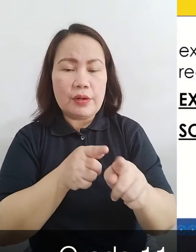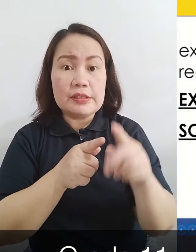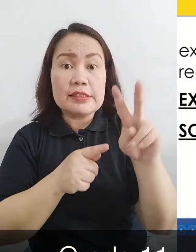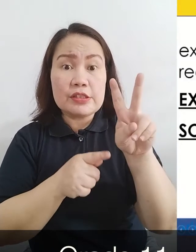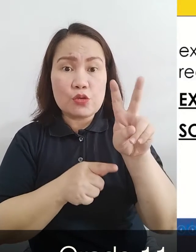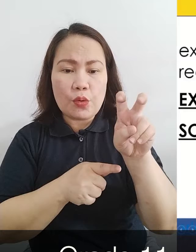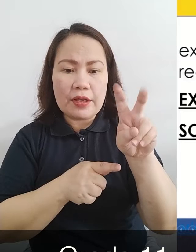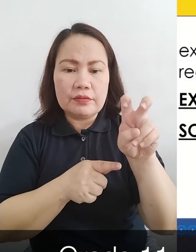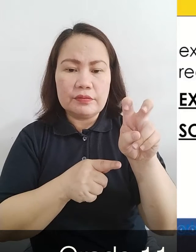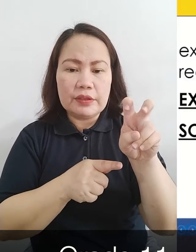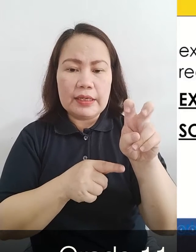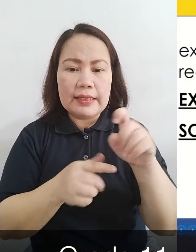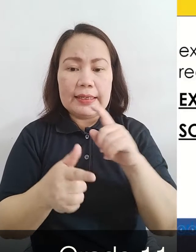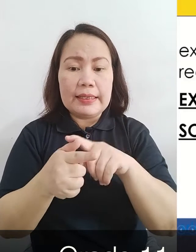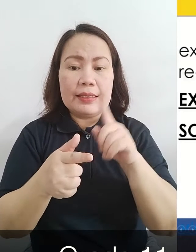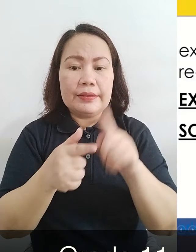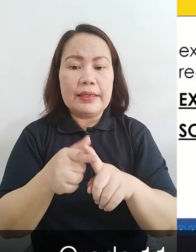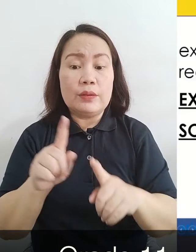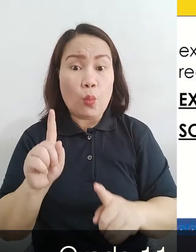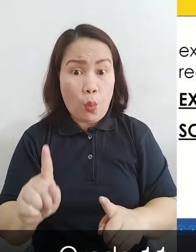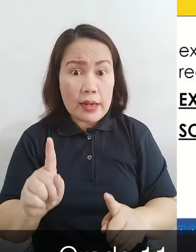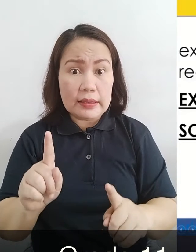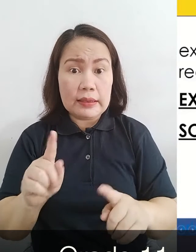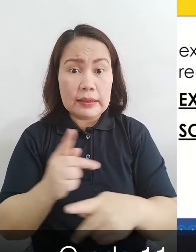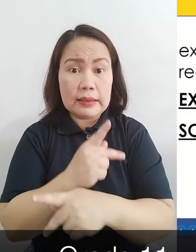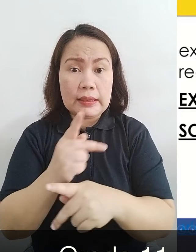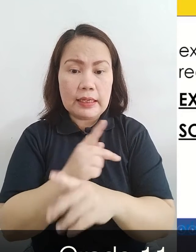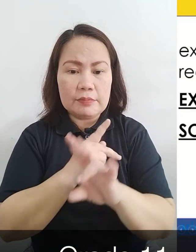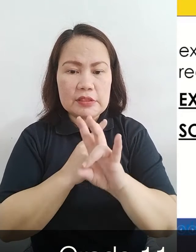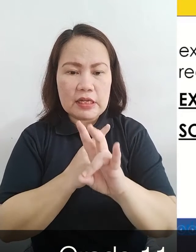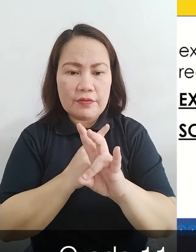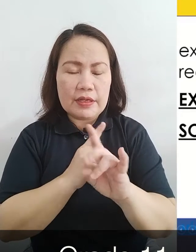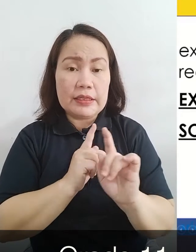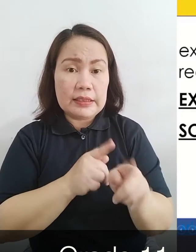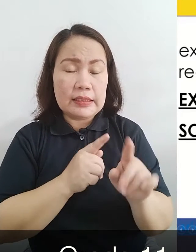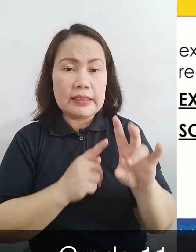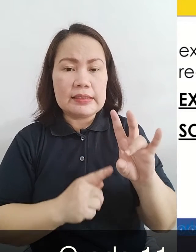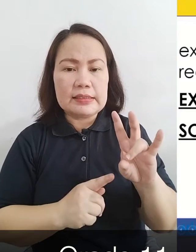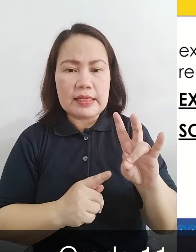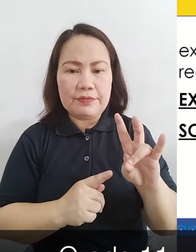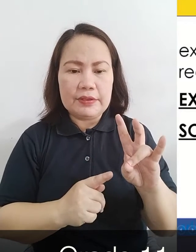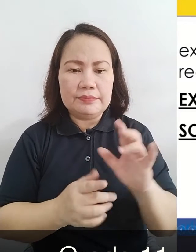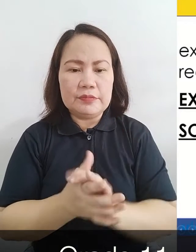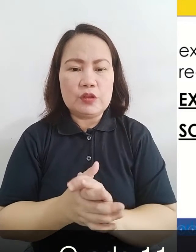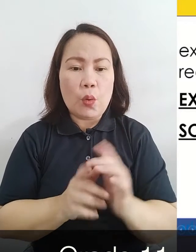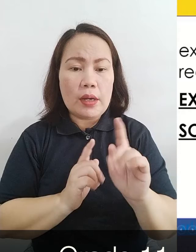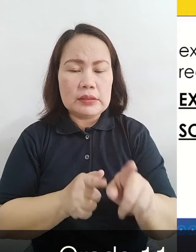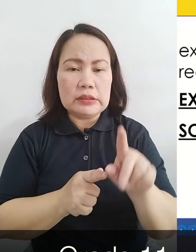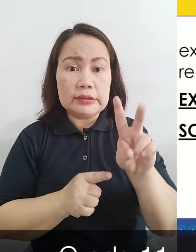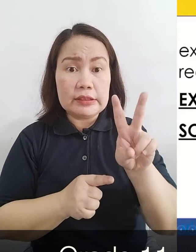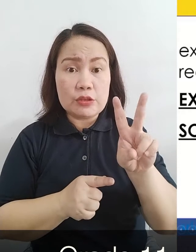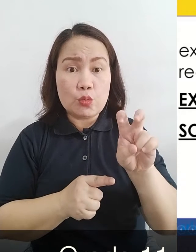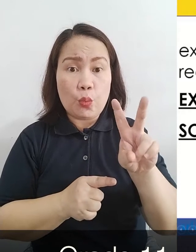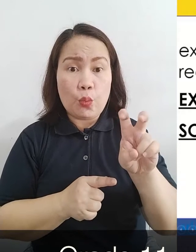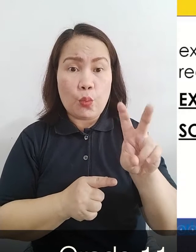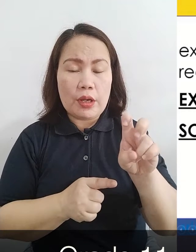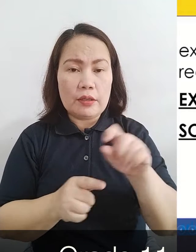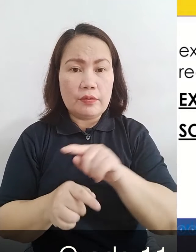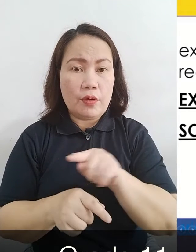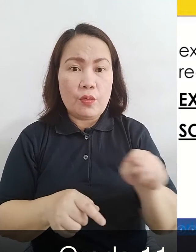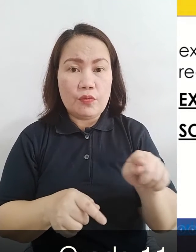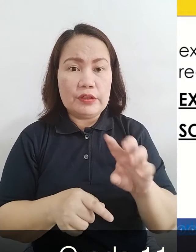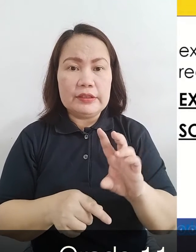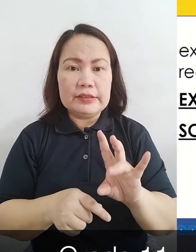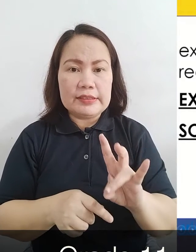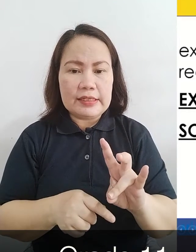So, ulitin lang natin kapag division, get the reciprocal of the dividend and, no, reciprocal of